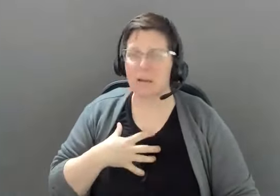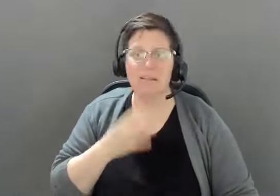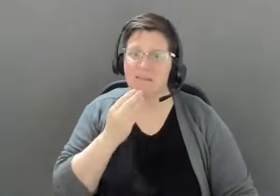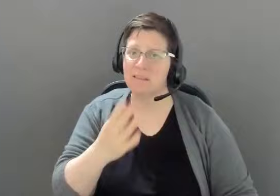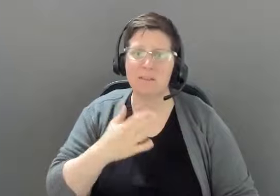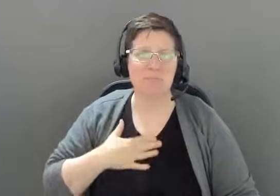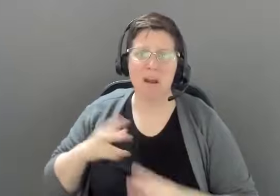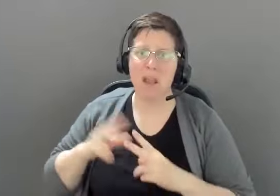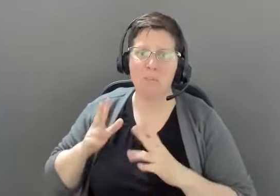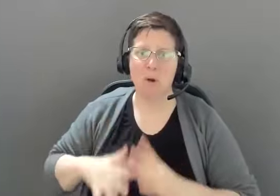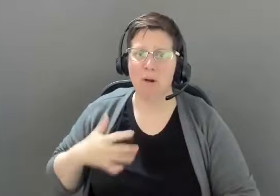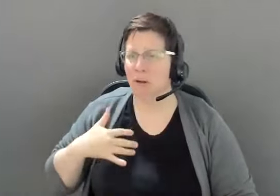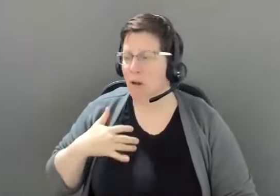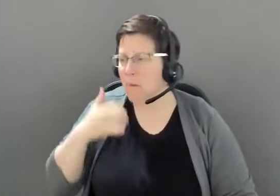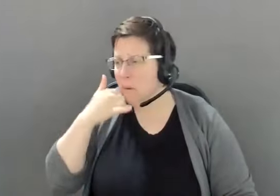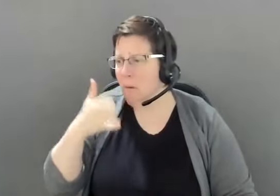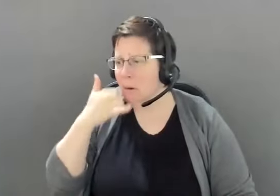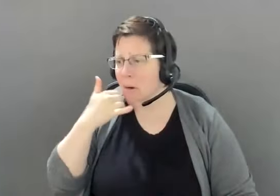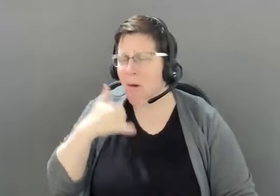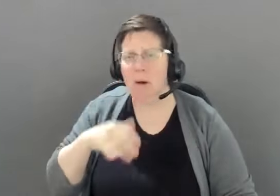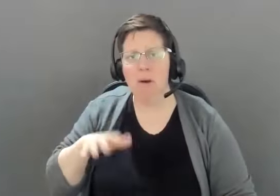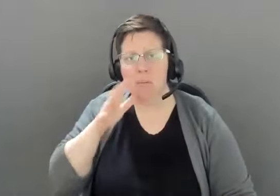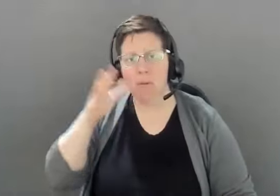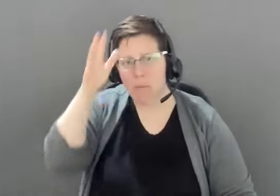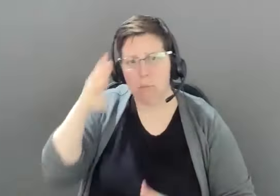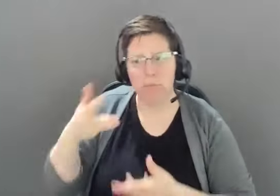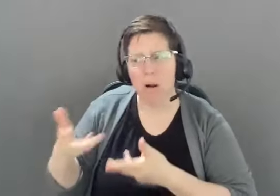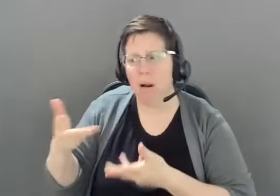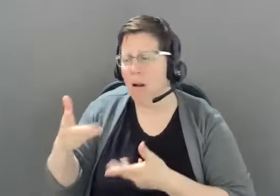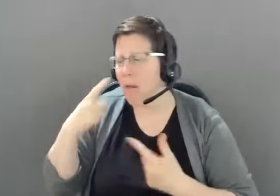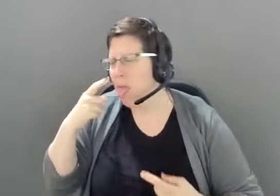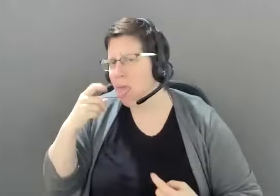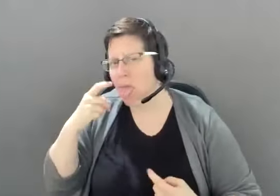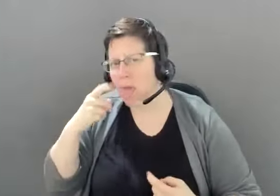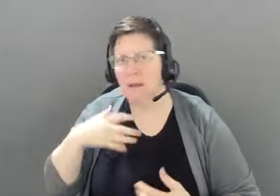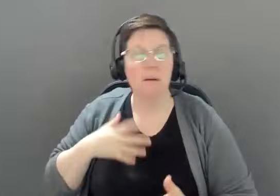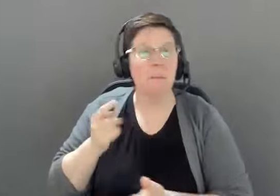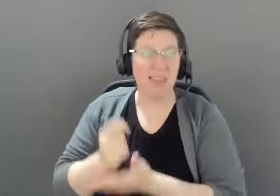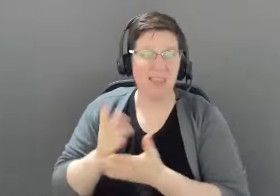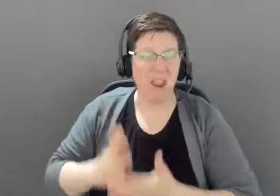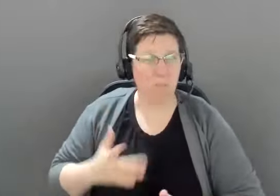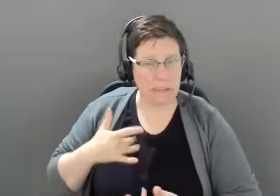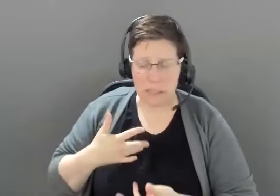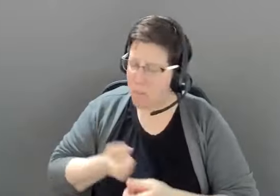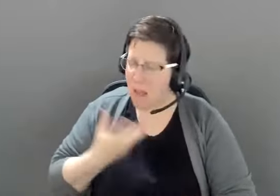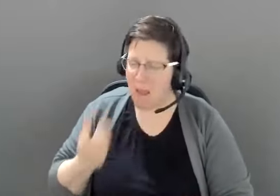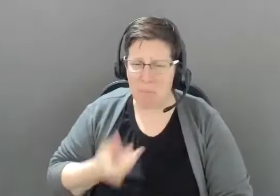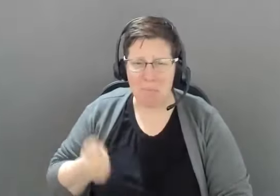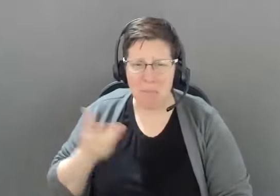on the phone and at home. My therapist knows the story inside out. I barely saw my friends or family